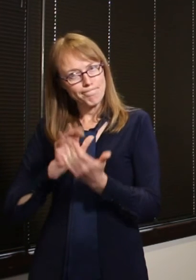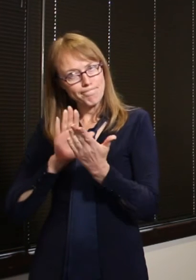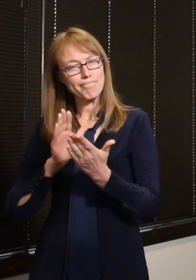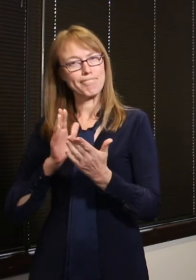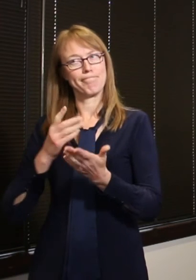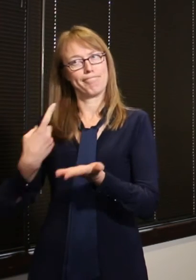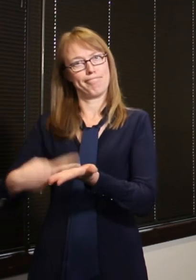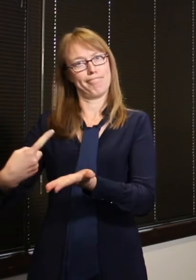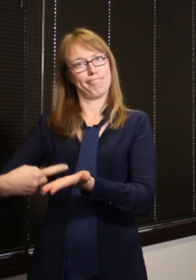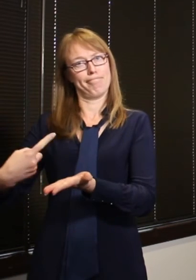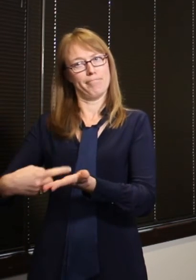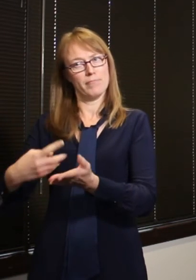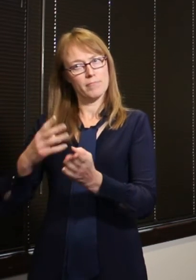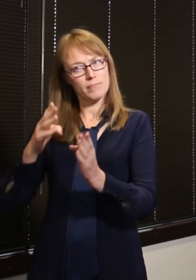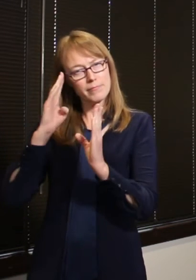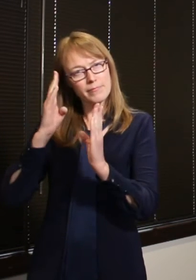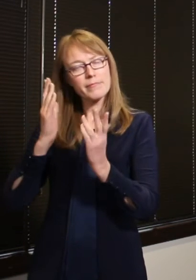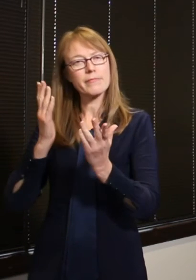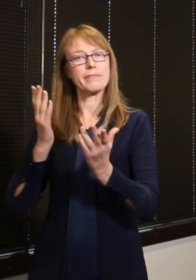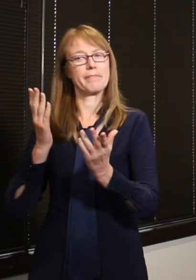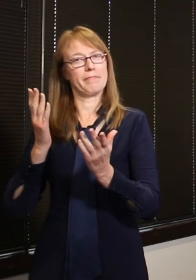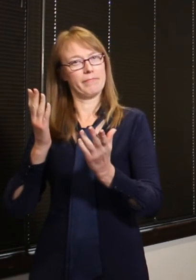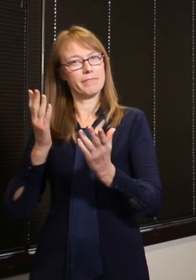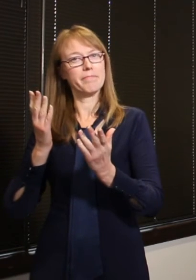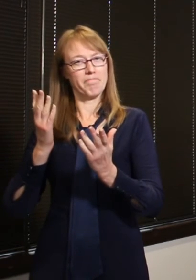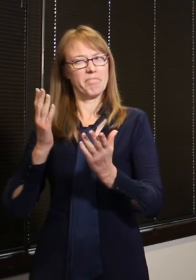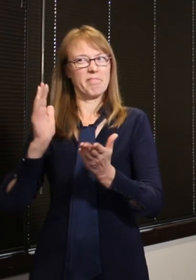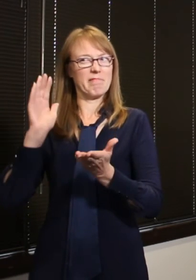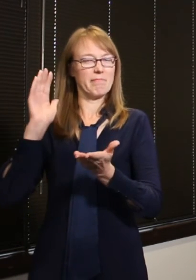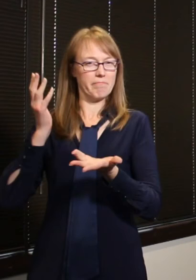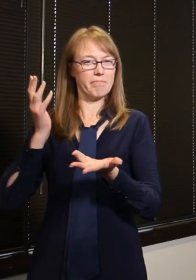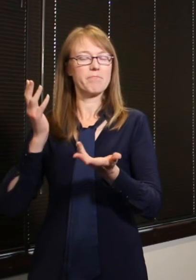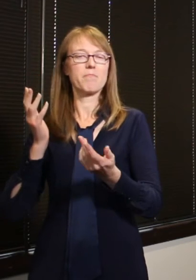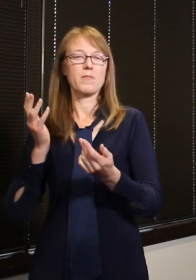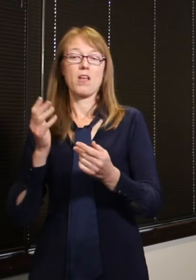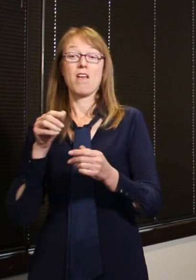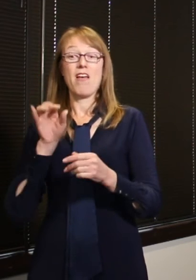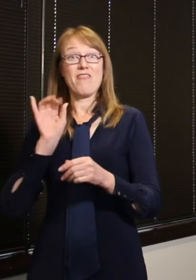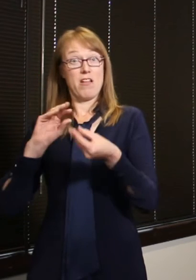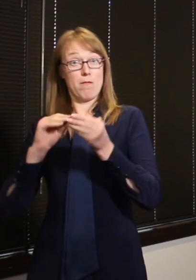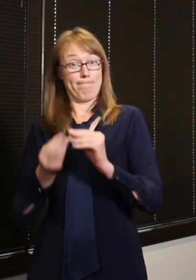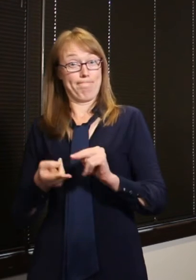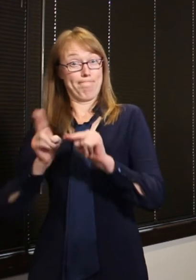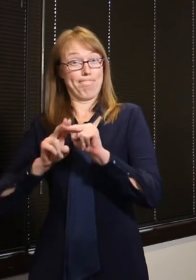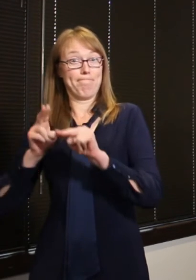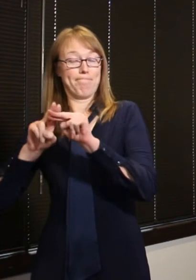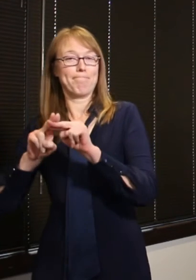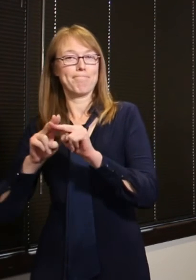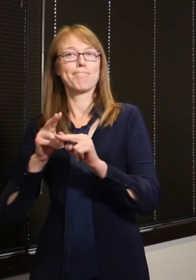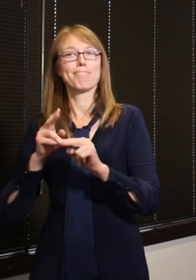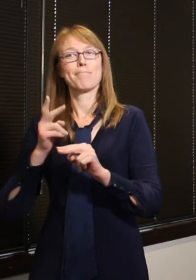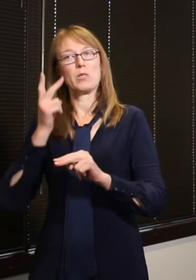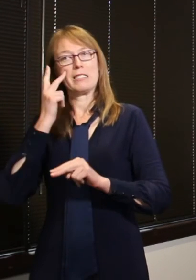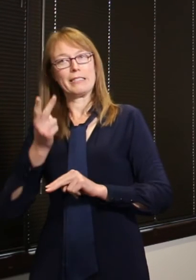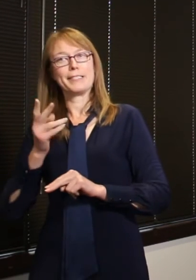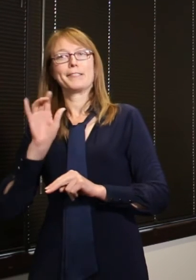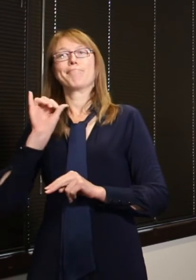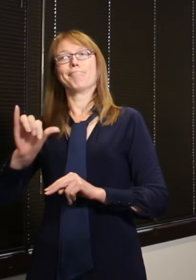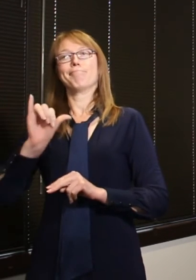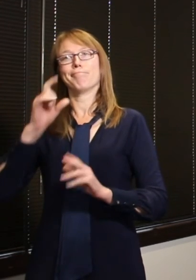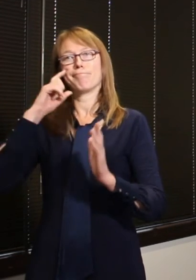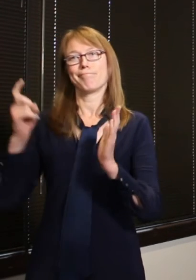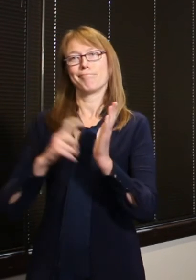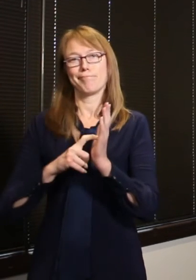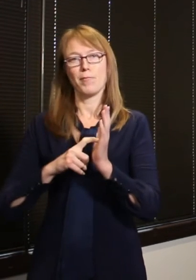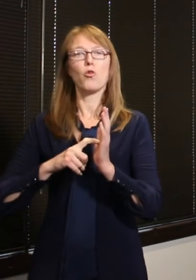And it's really a reminder to all of us that the virus is still out there and that we must do our part to keep it